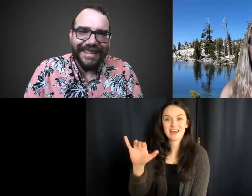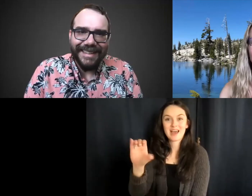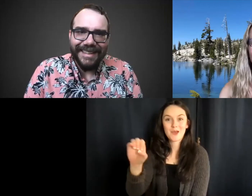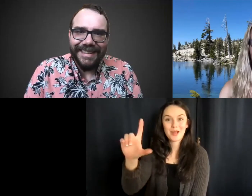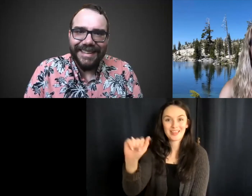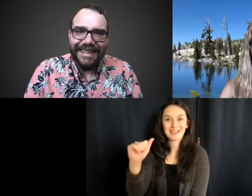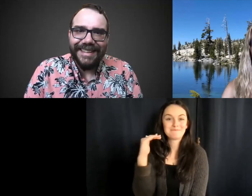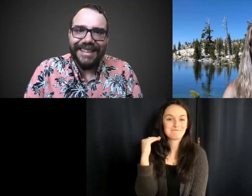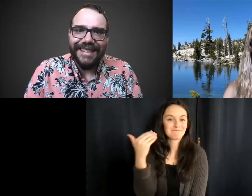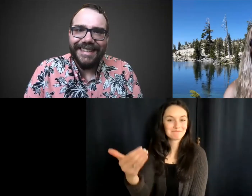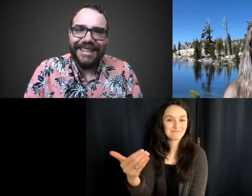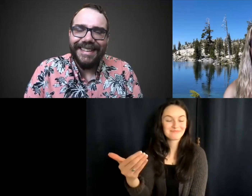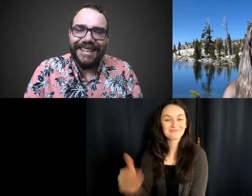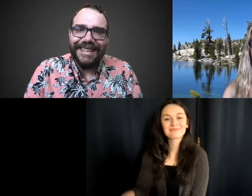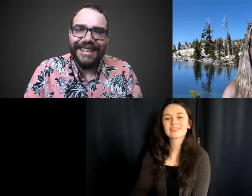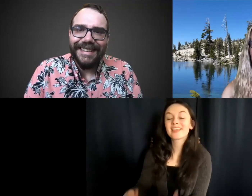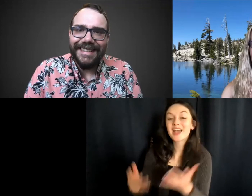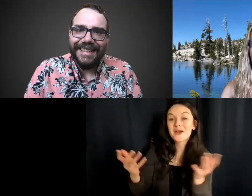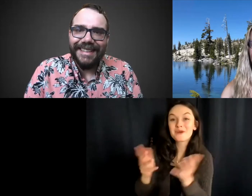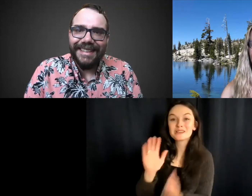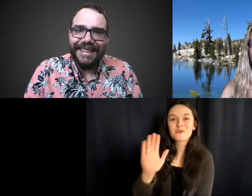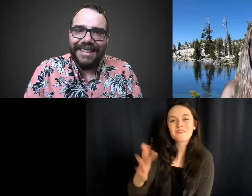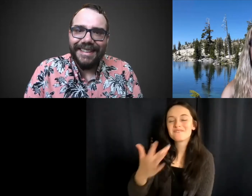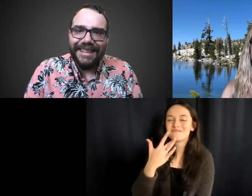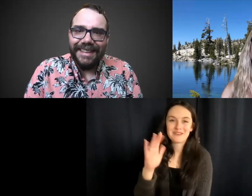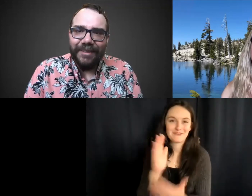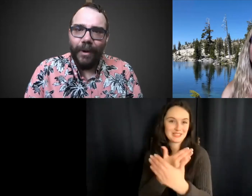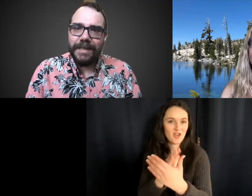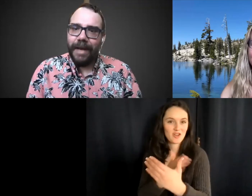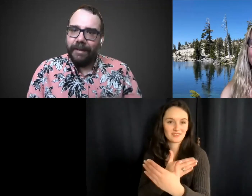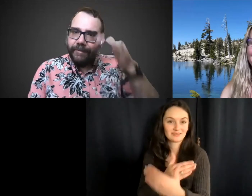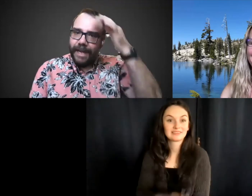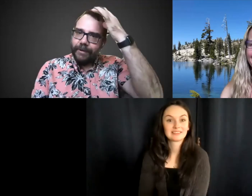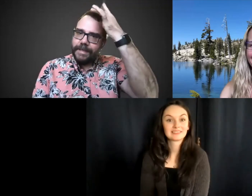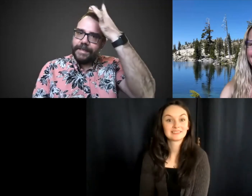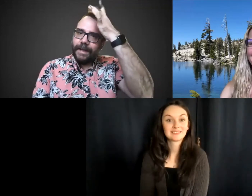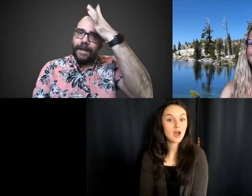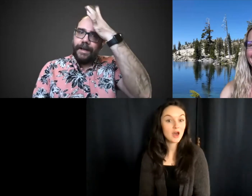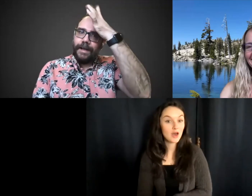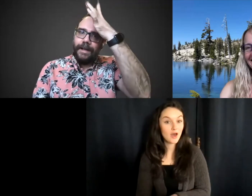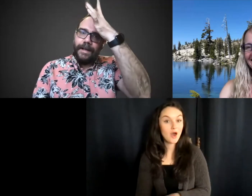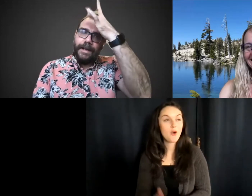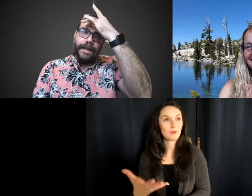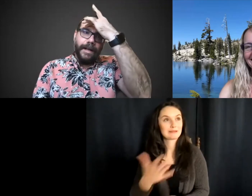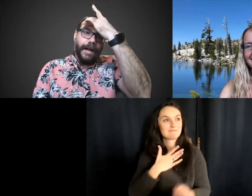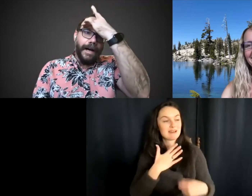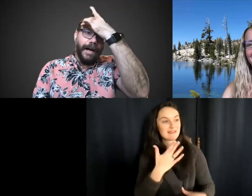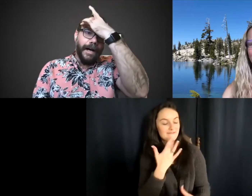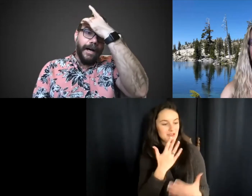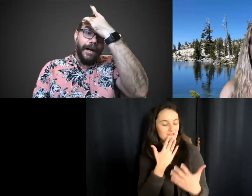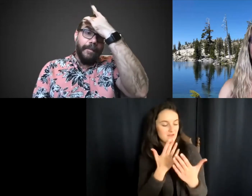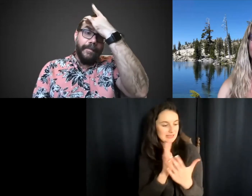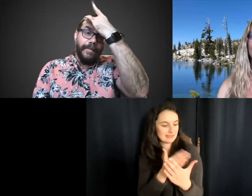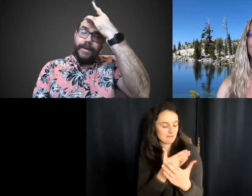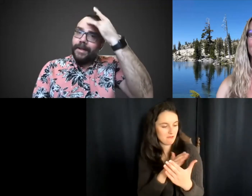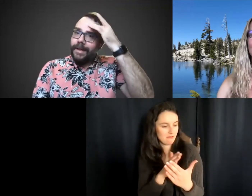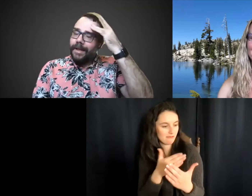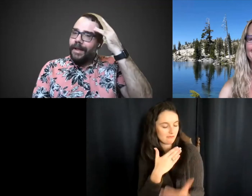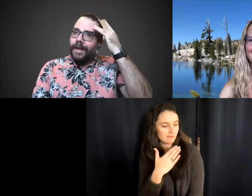Viola? What's your favorite song? What's my favorite song?